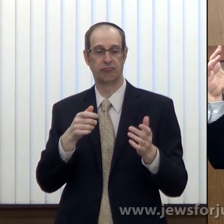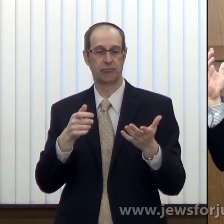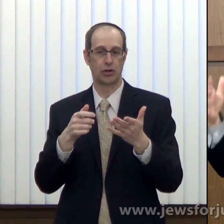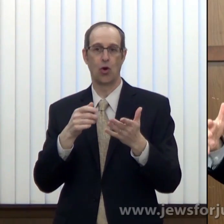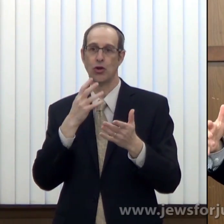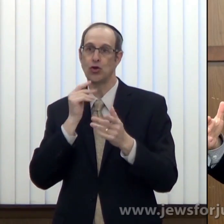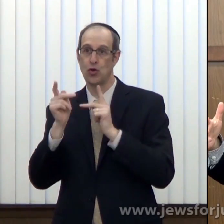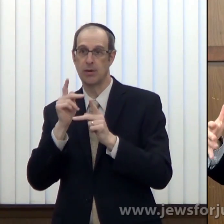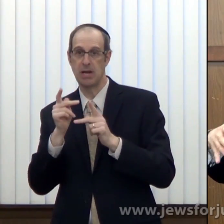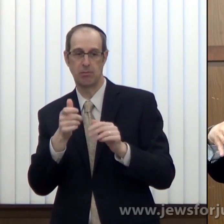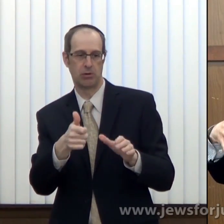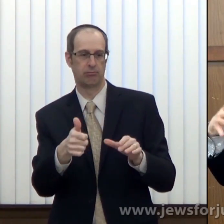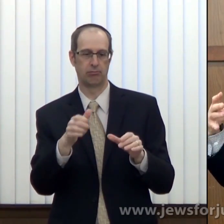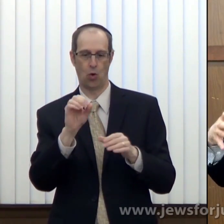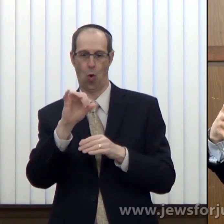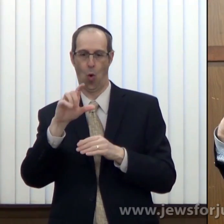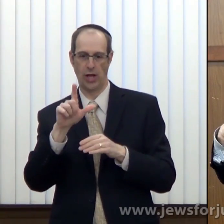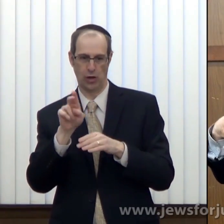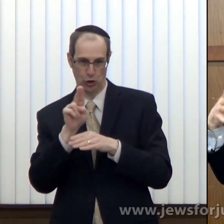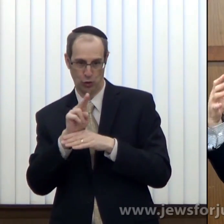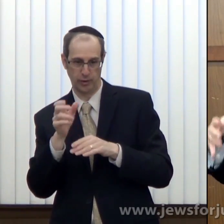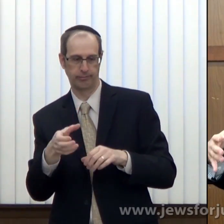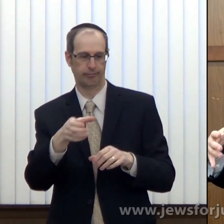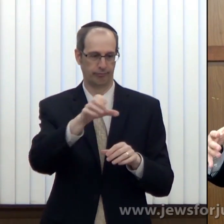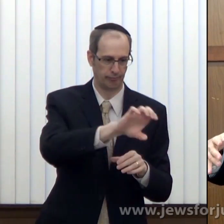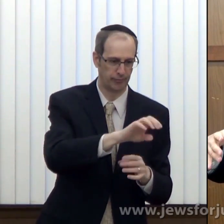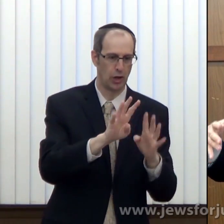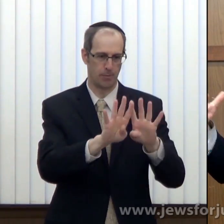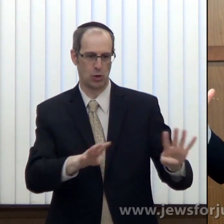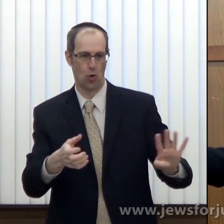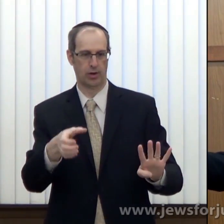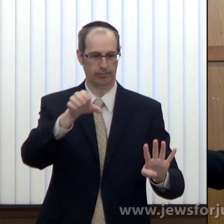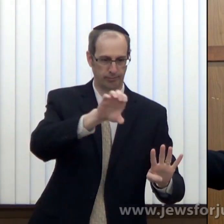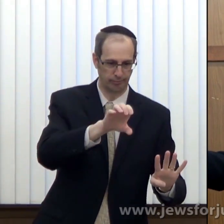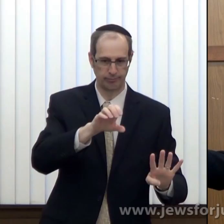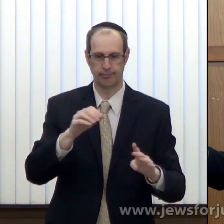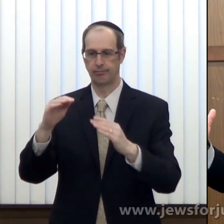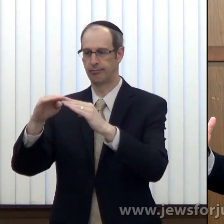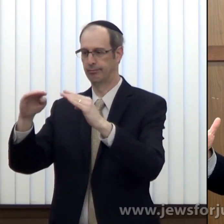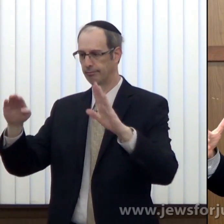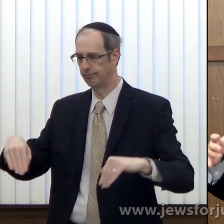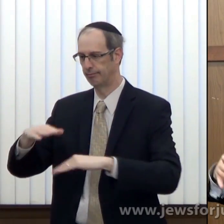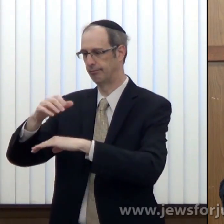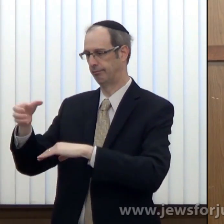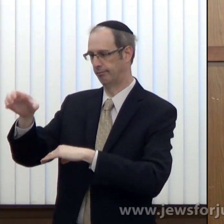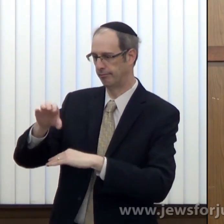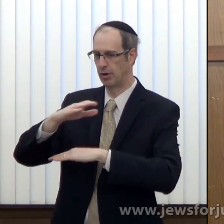the Mishkan. They anointed the menorah and the altar, etc.